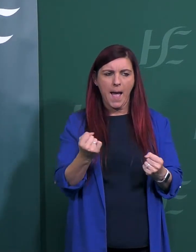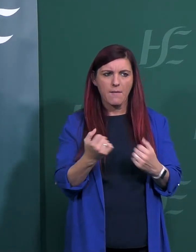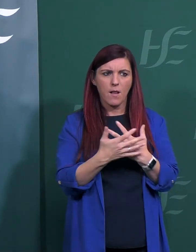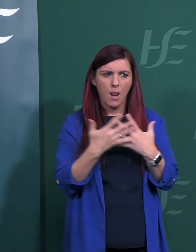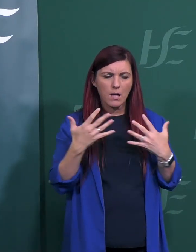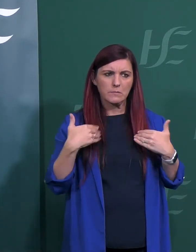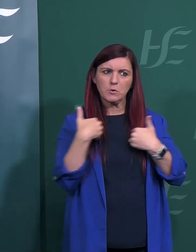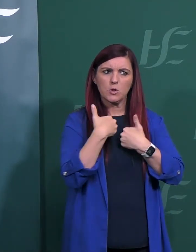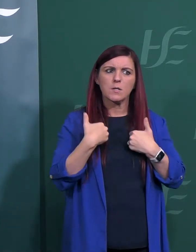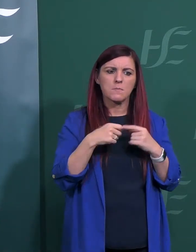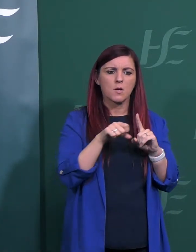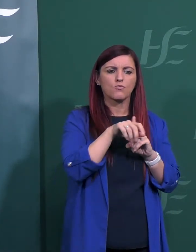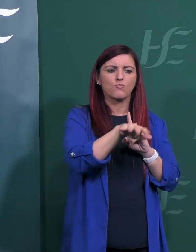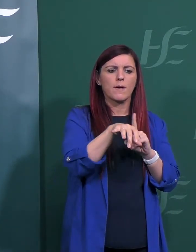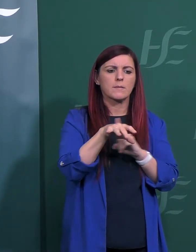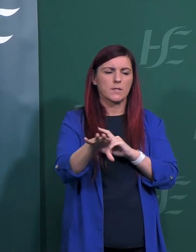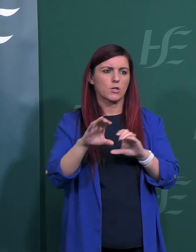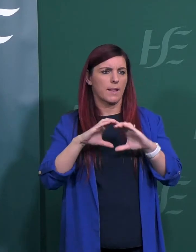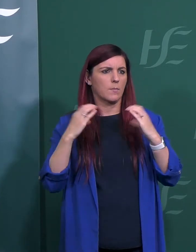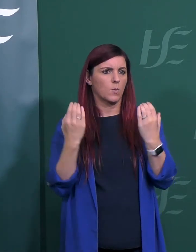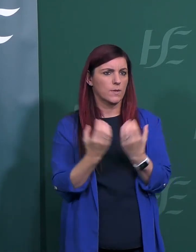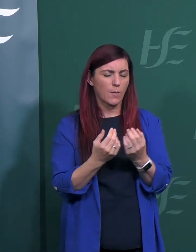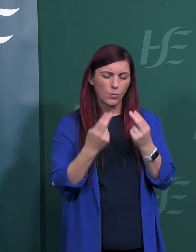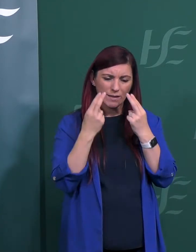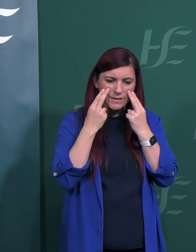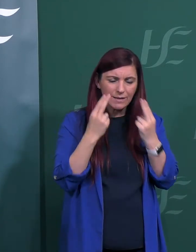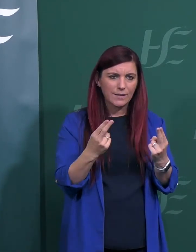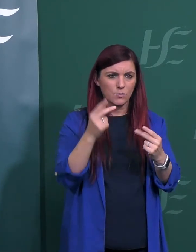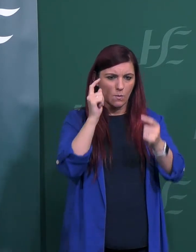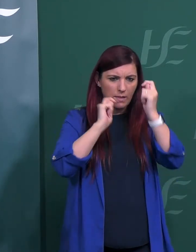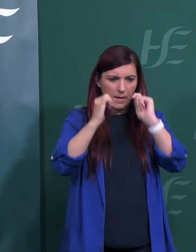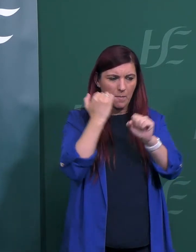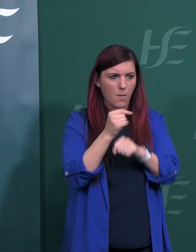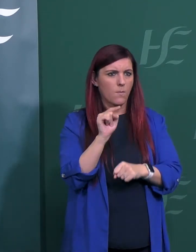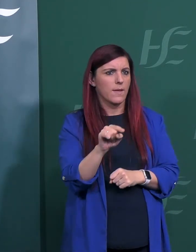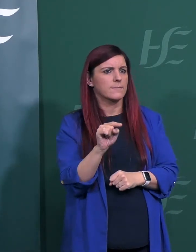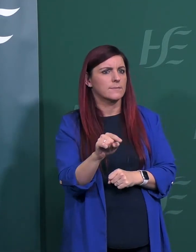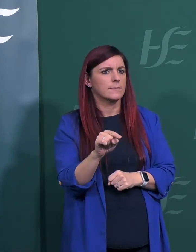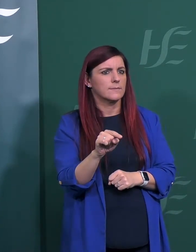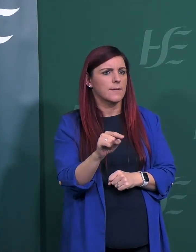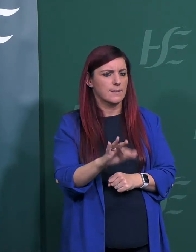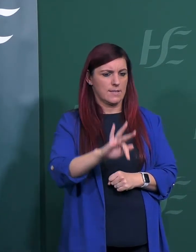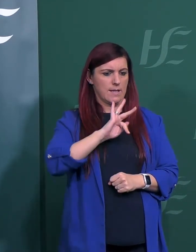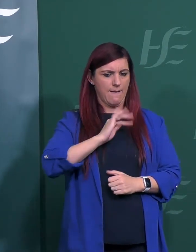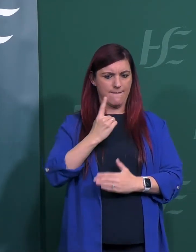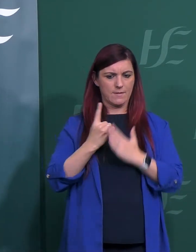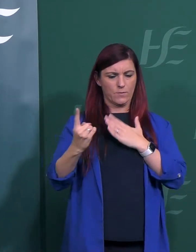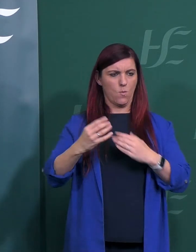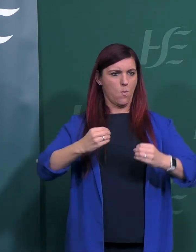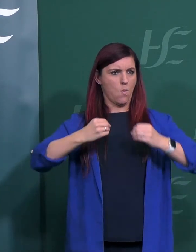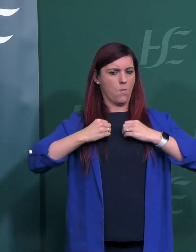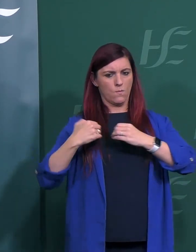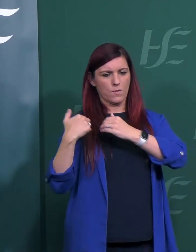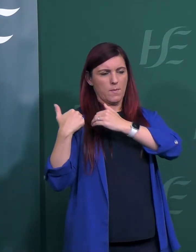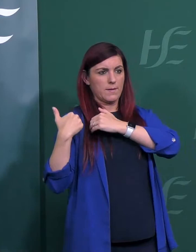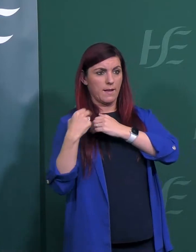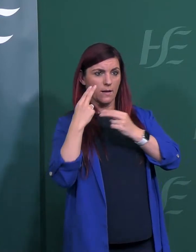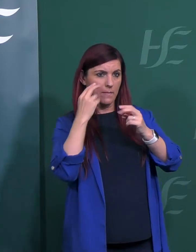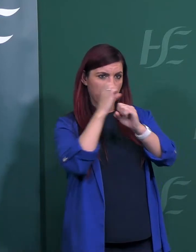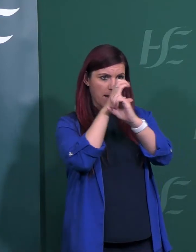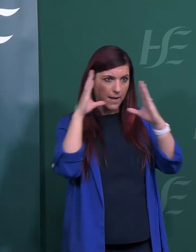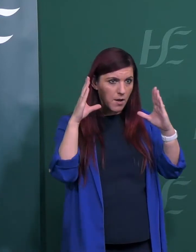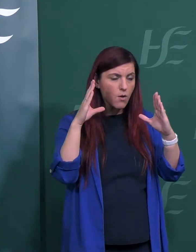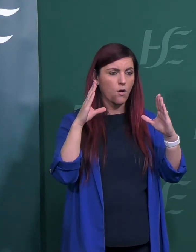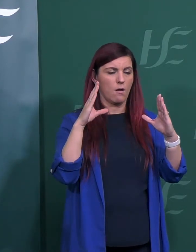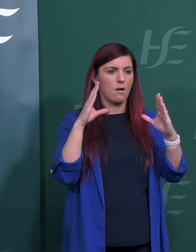are needed to be reignited by all of us at pace, individually and collectively. And to be very clear, unless it's taken